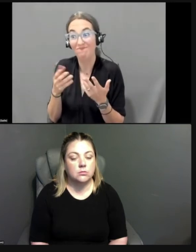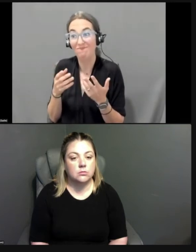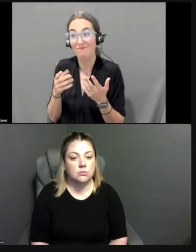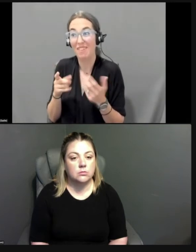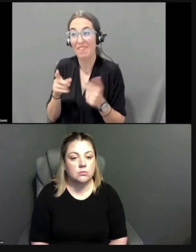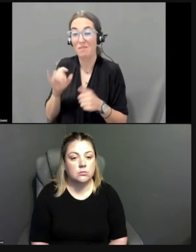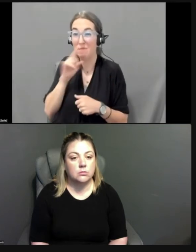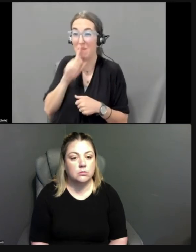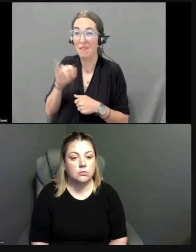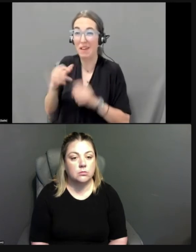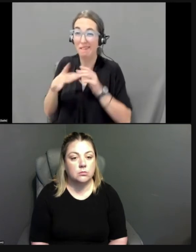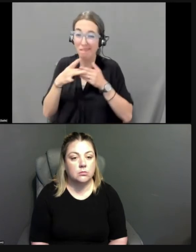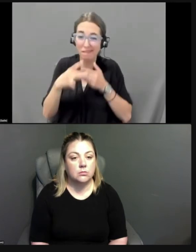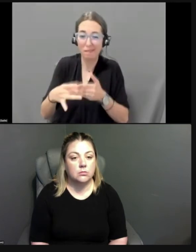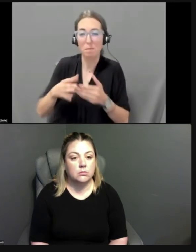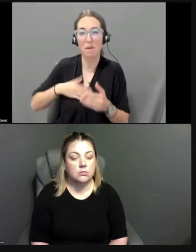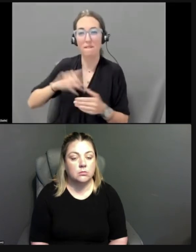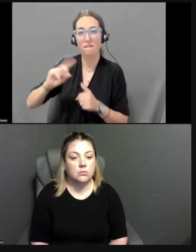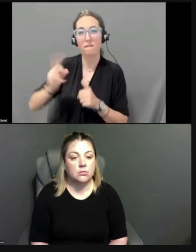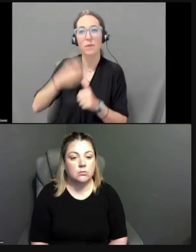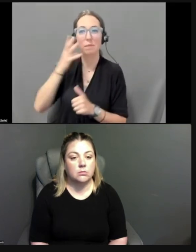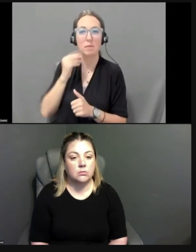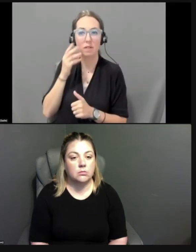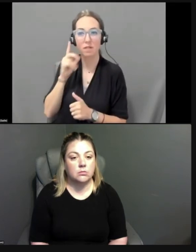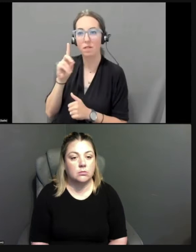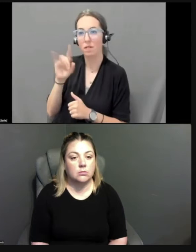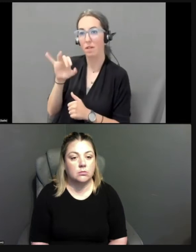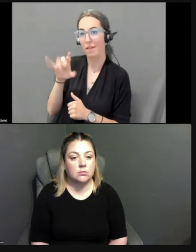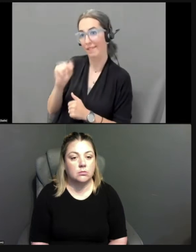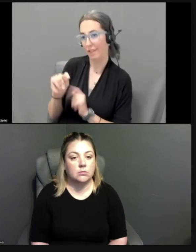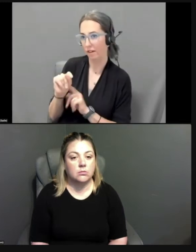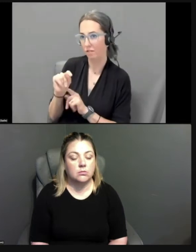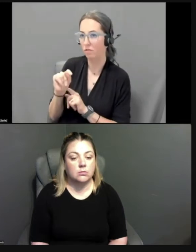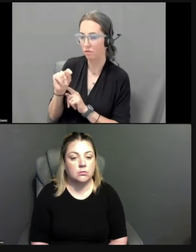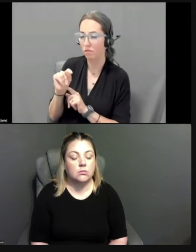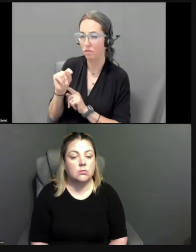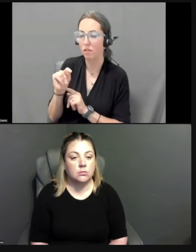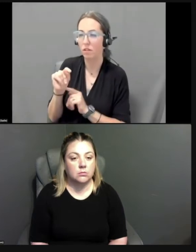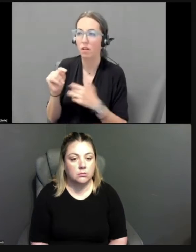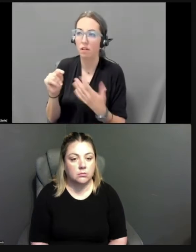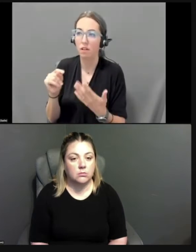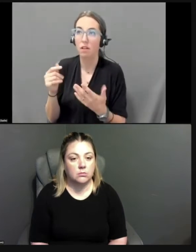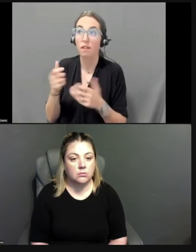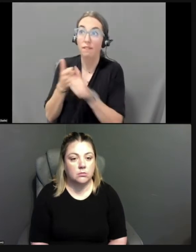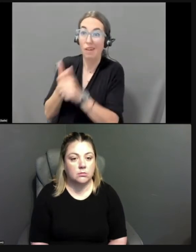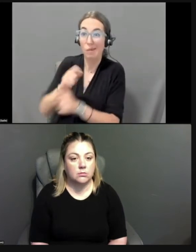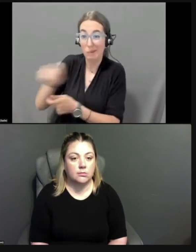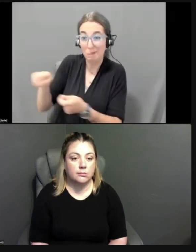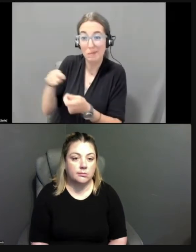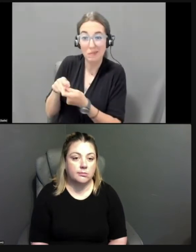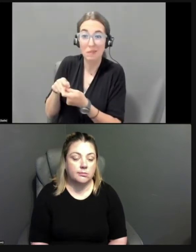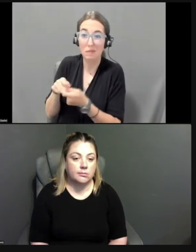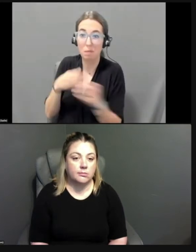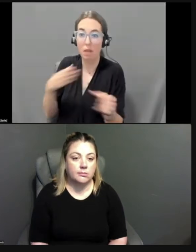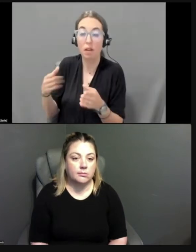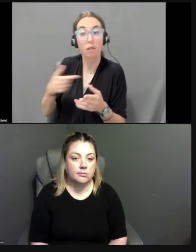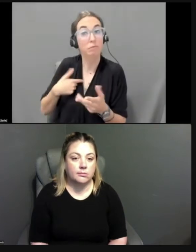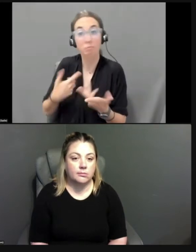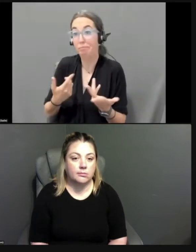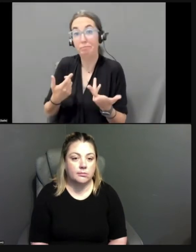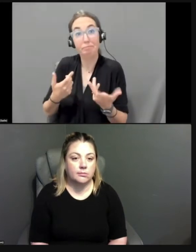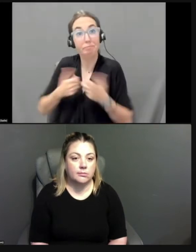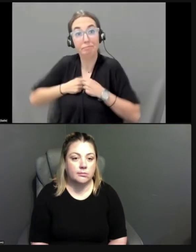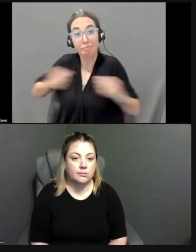dieting and following a specific plan. I'm just going to say it, Weight Watchers.